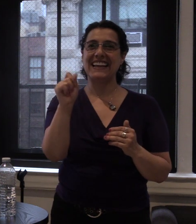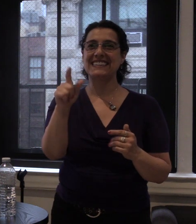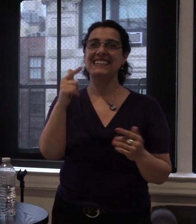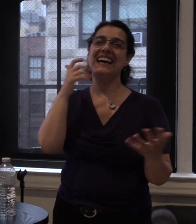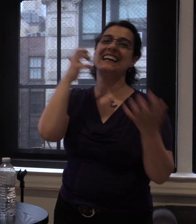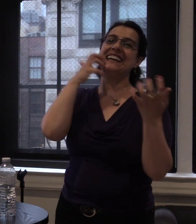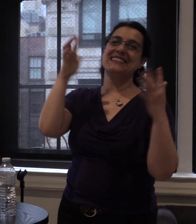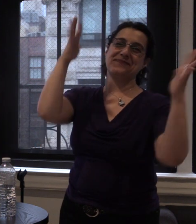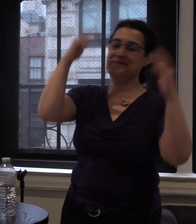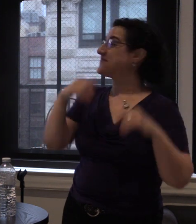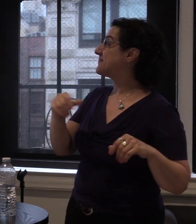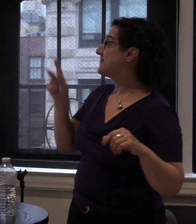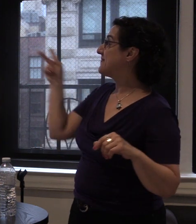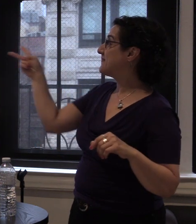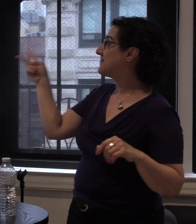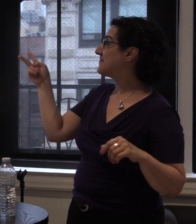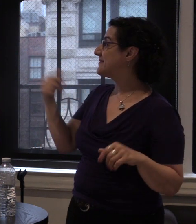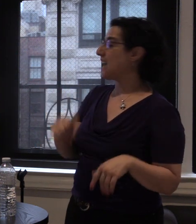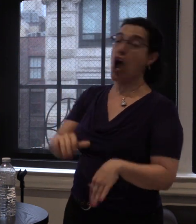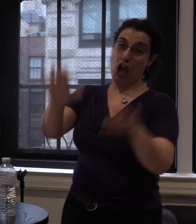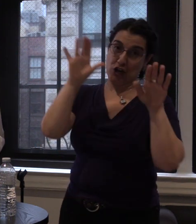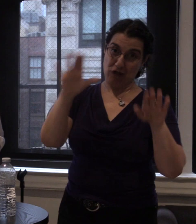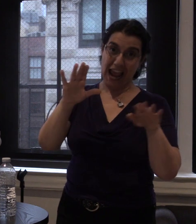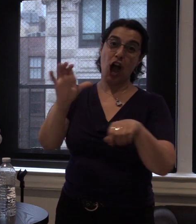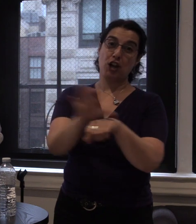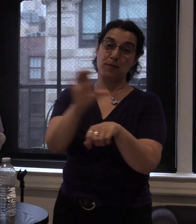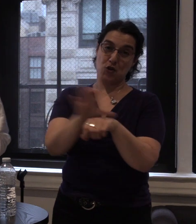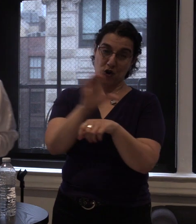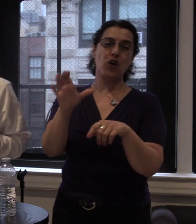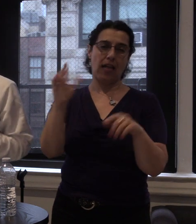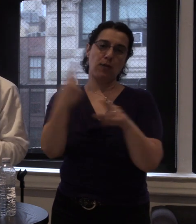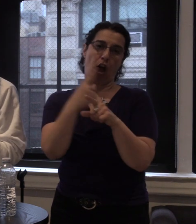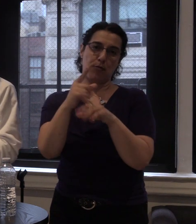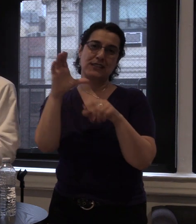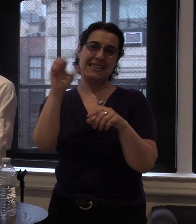So along with these two great computer scientists, like proper CS professors,